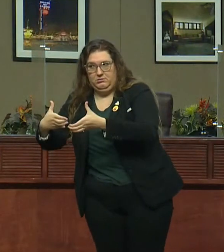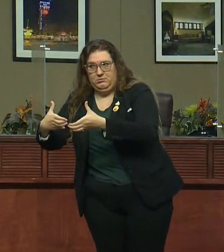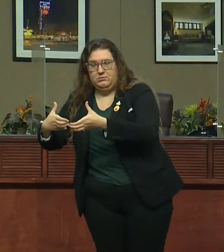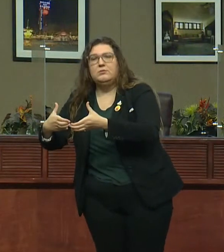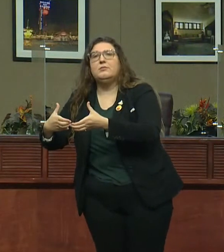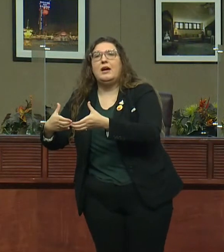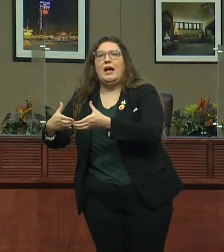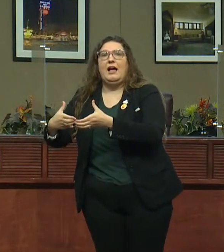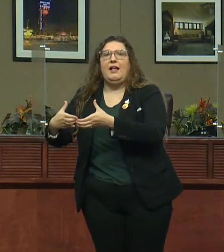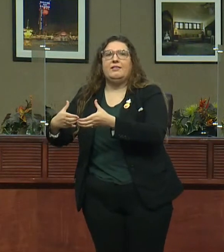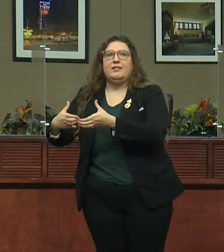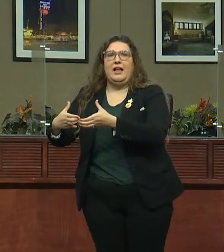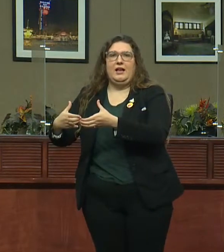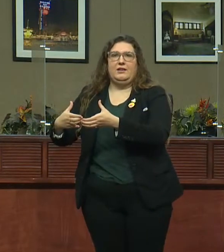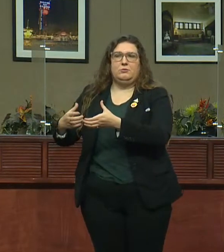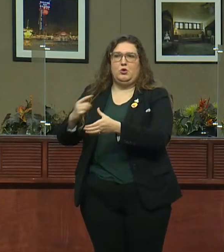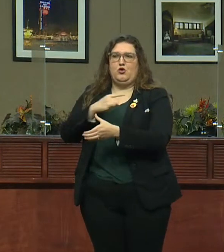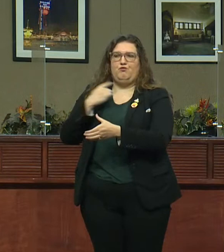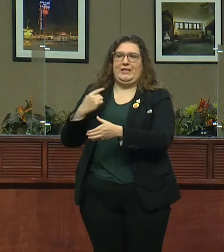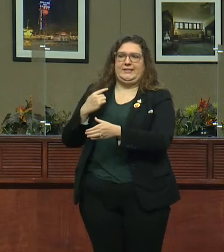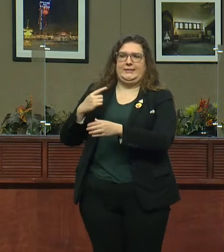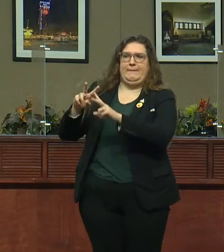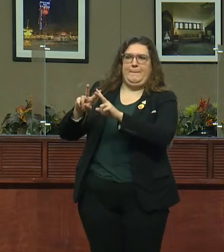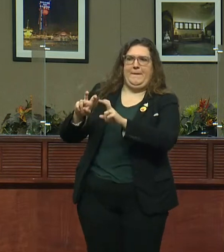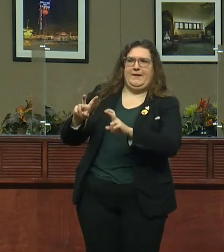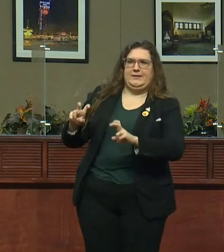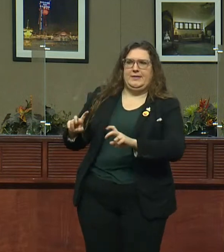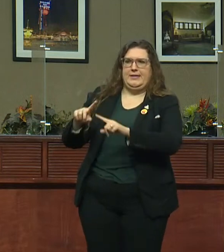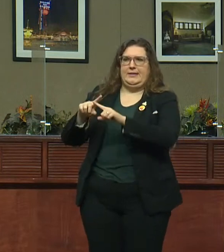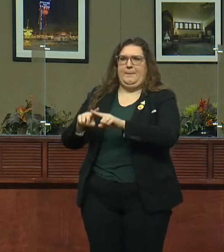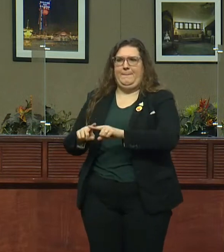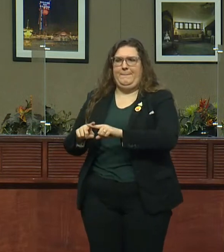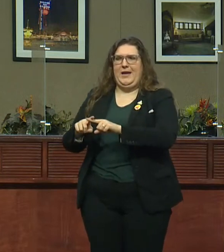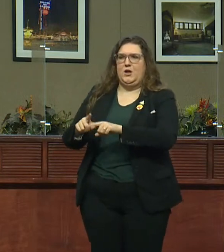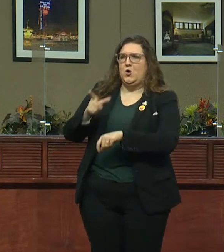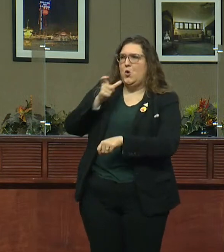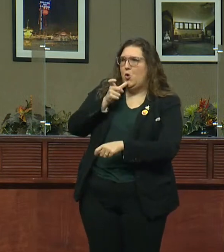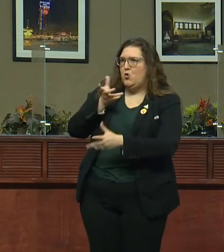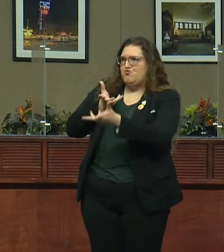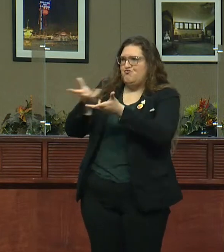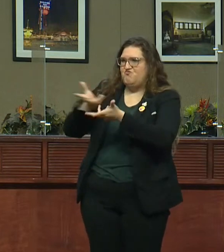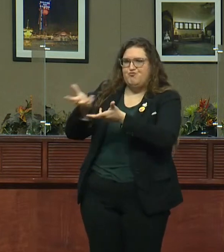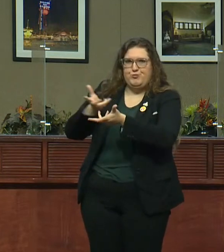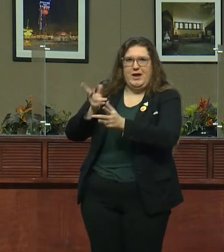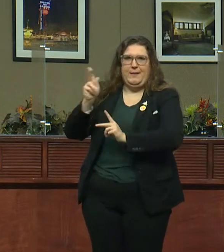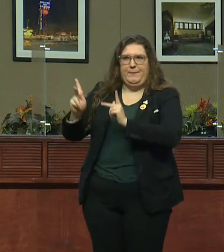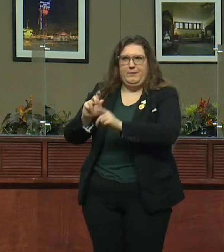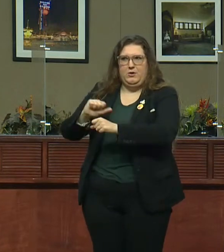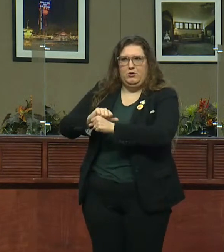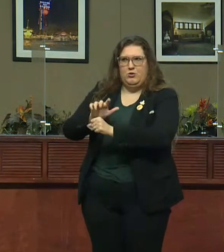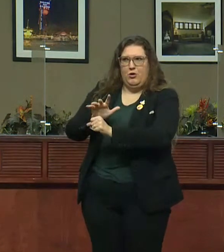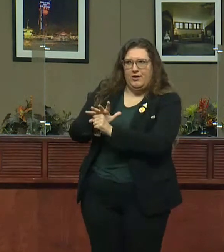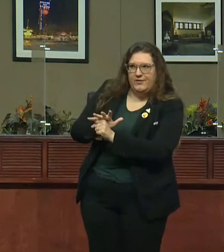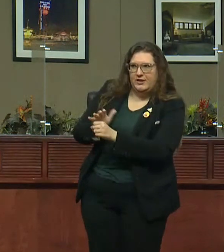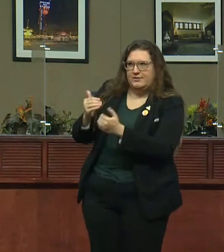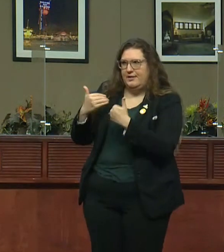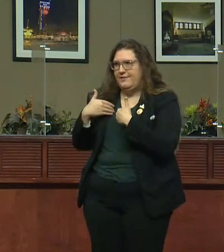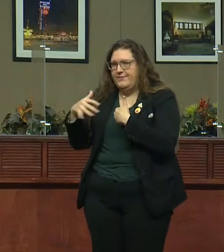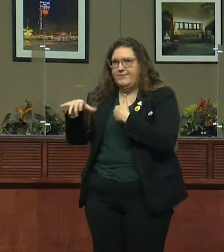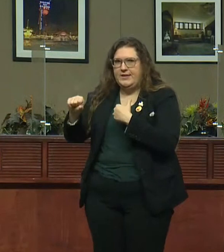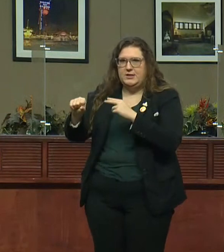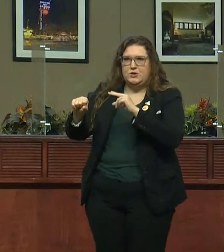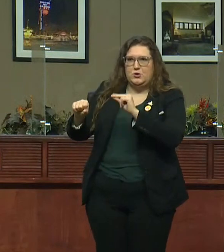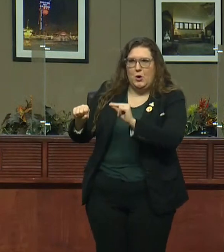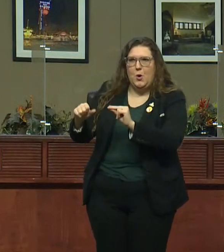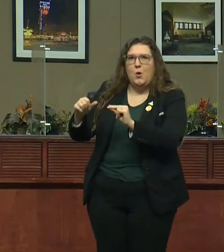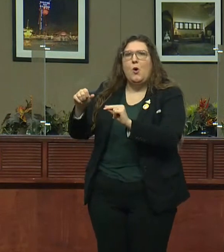risk will be assessed depending on who is in contact with positive patients. This is done this way because these are the individuals that are taking